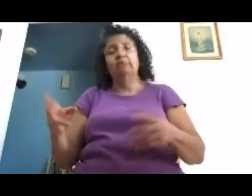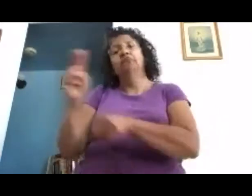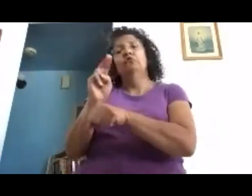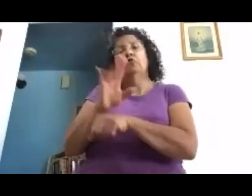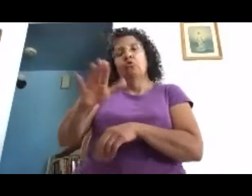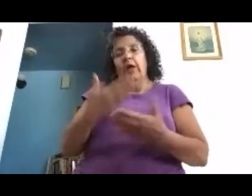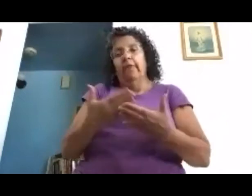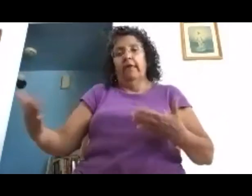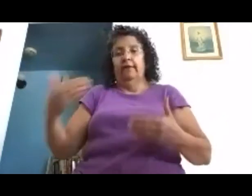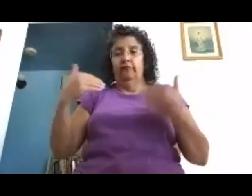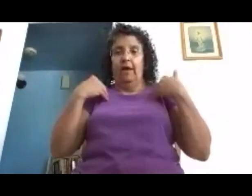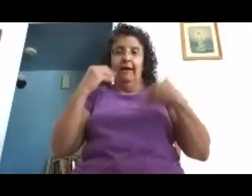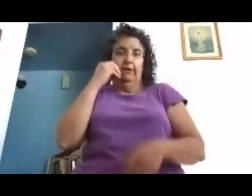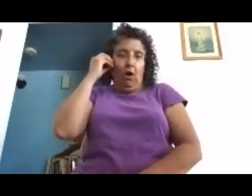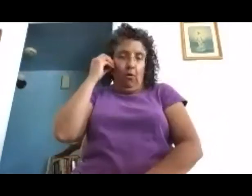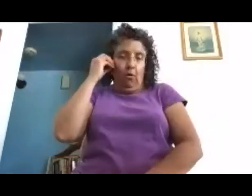an experiment.